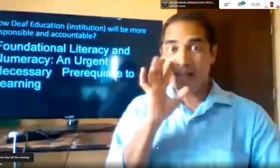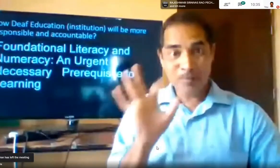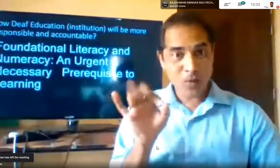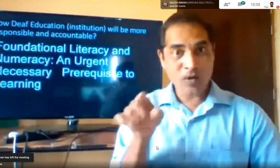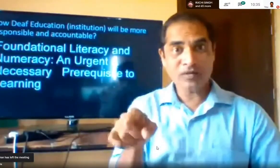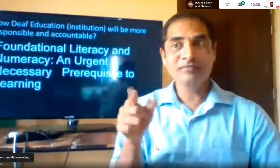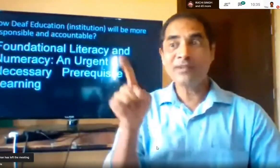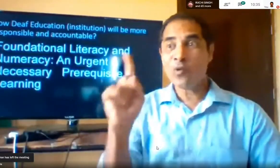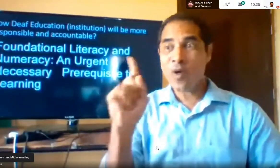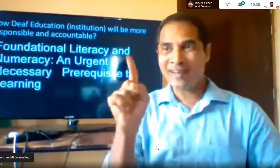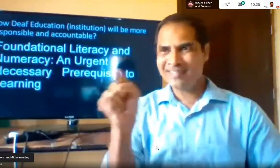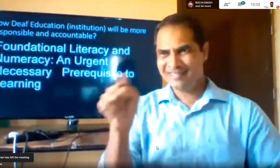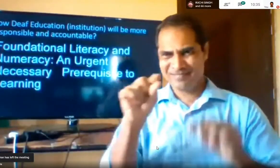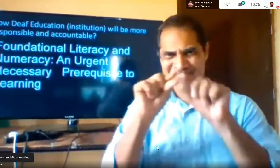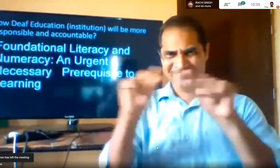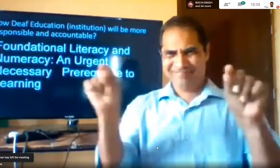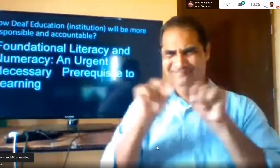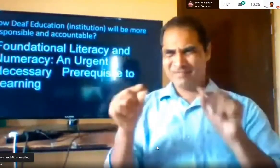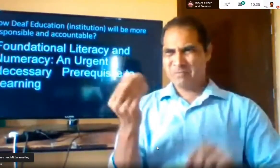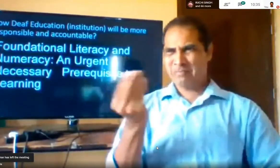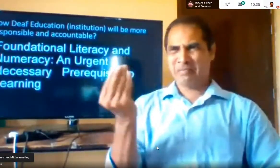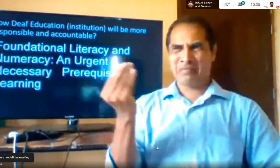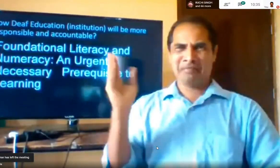be focusing on this. He's working on that.